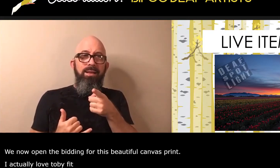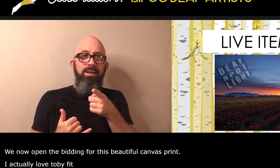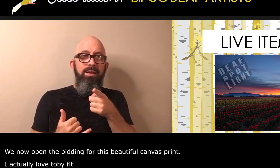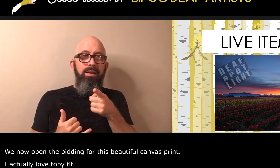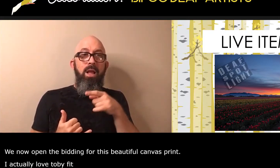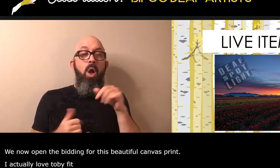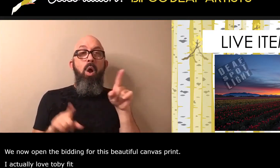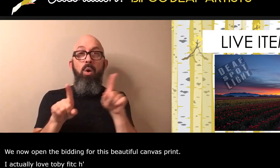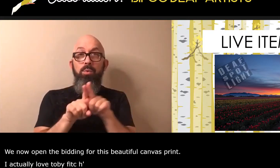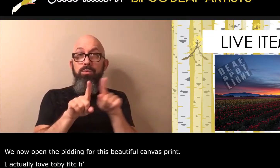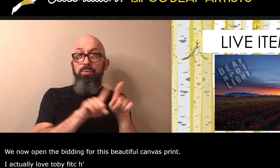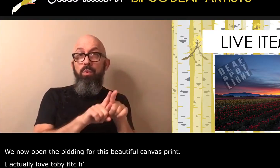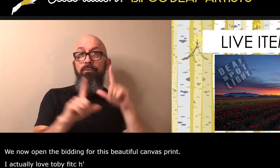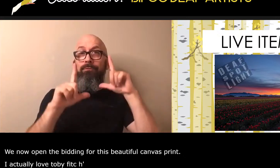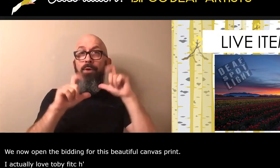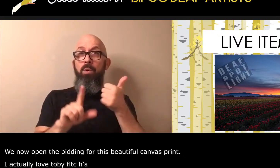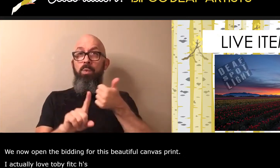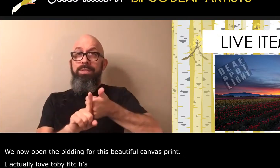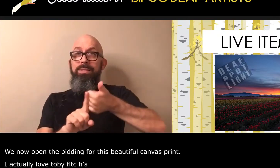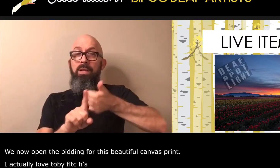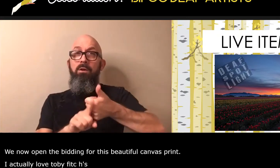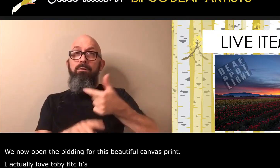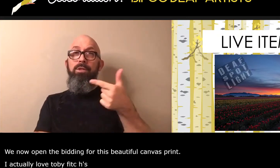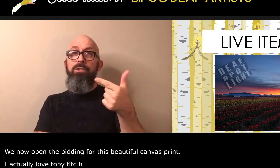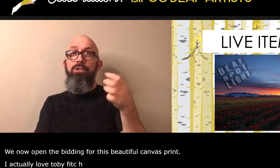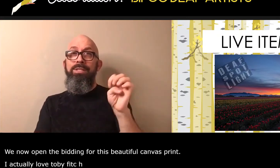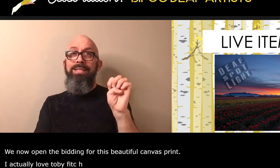Such a wonderful photographer.